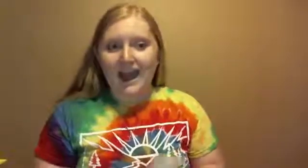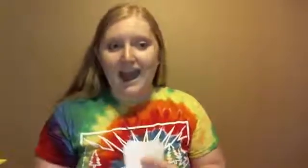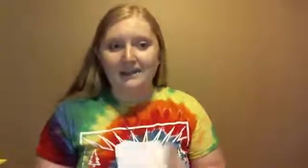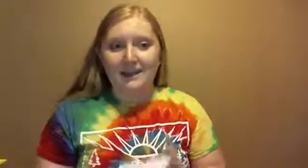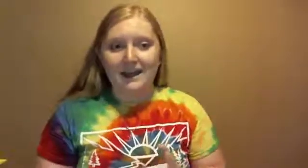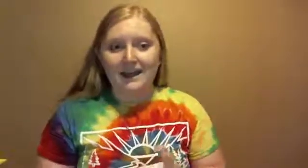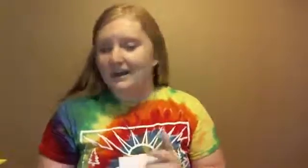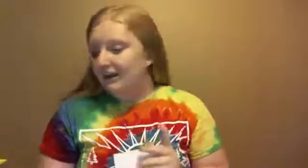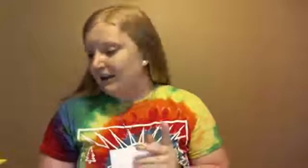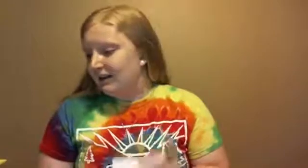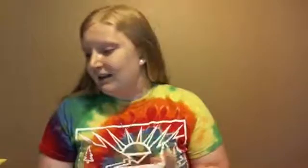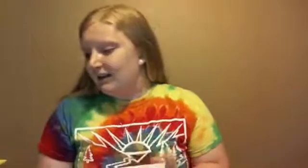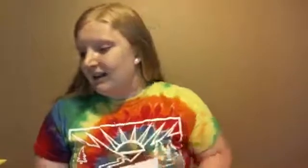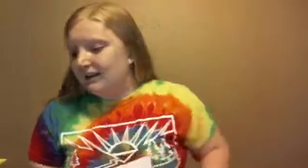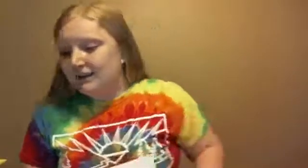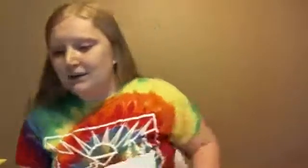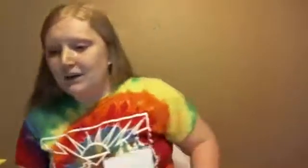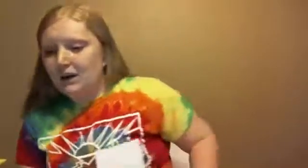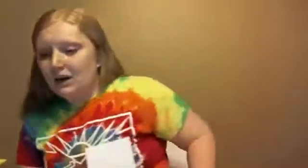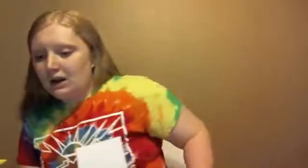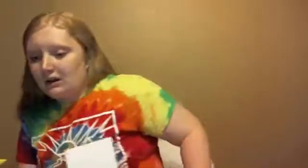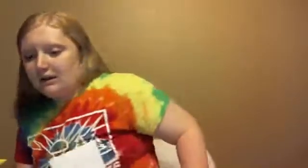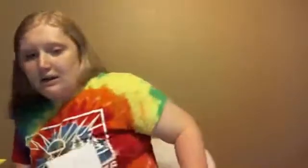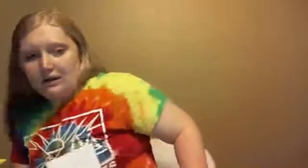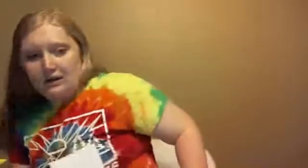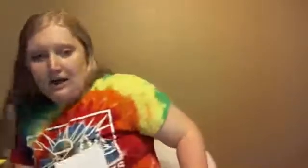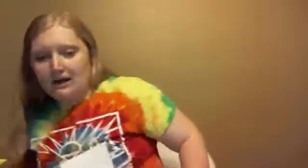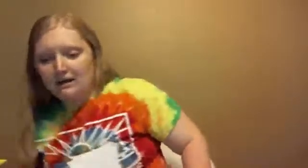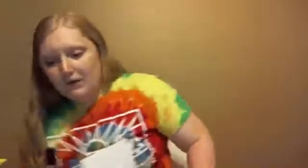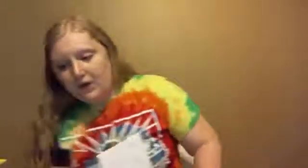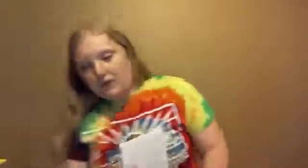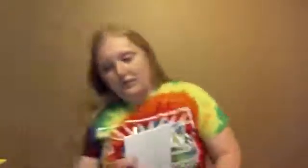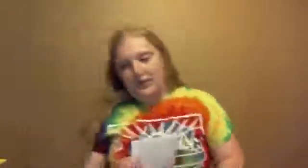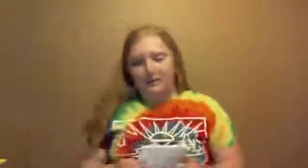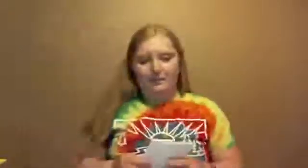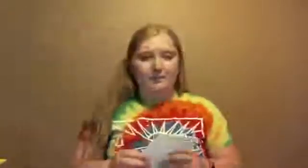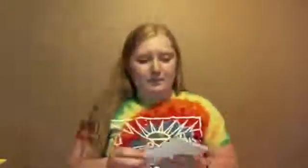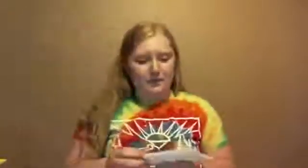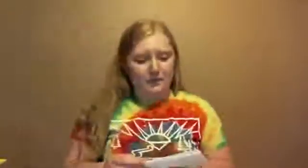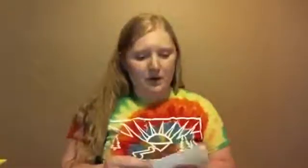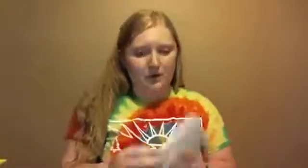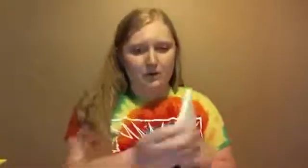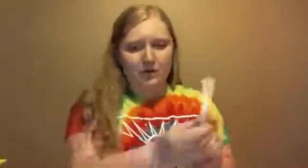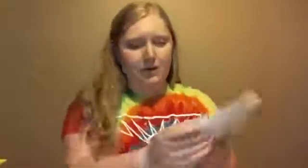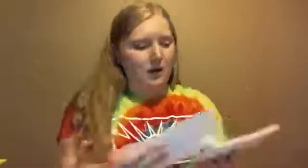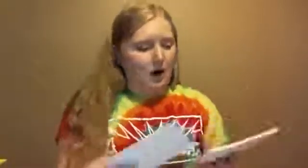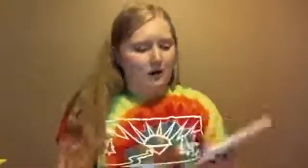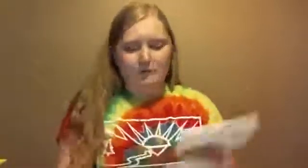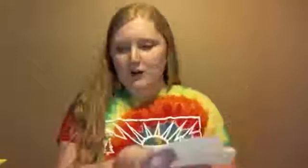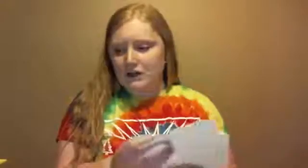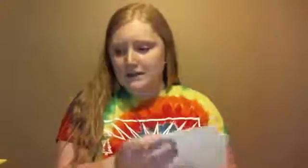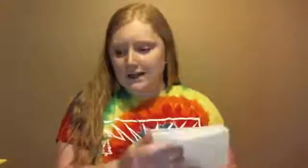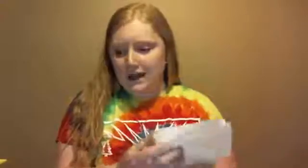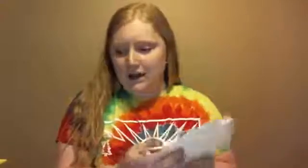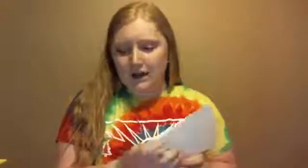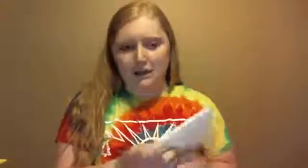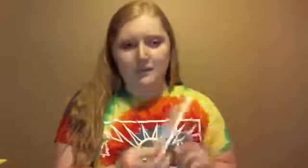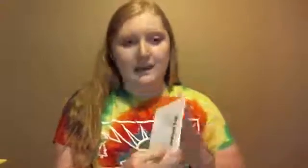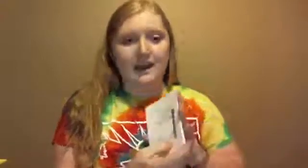and make little sensory bags for each of them. So our first color